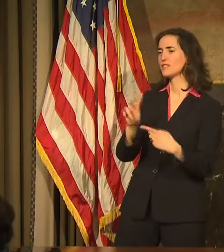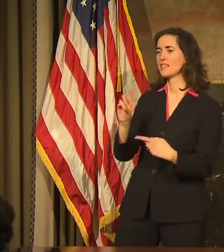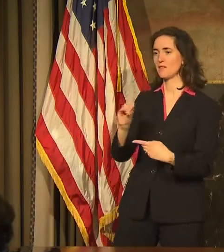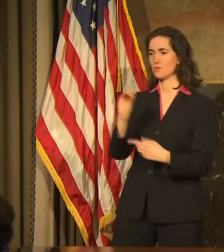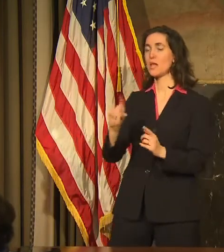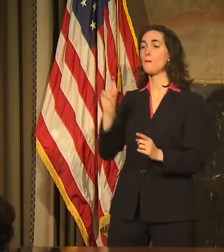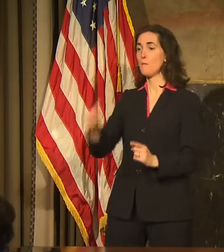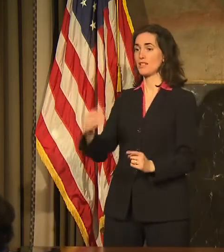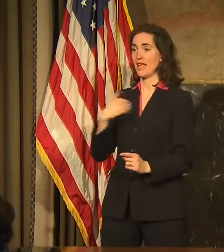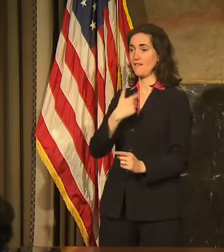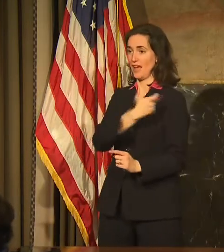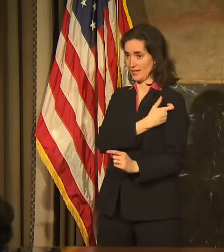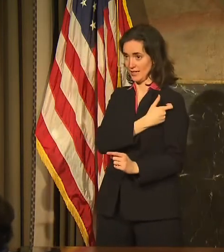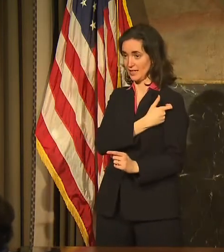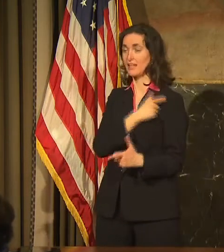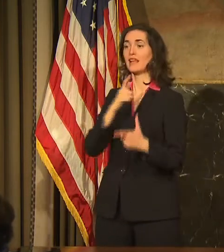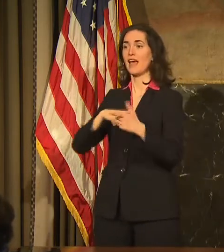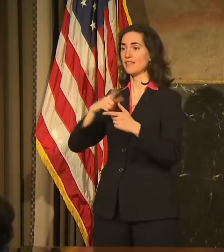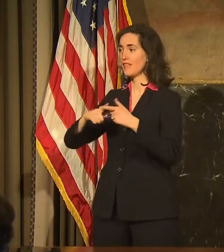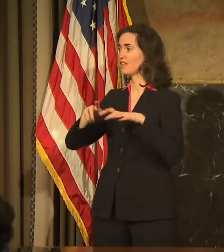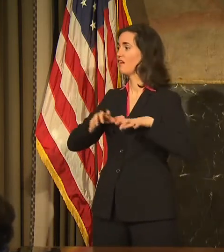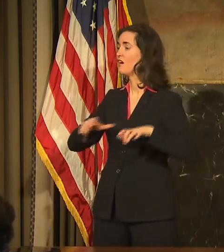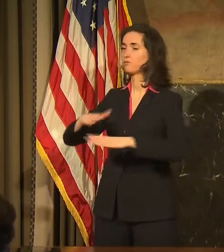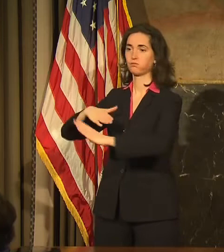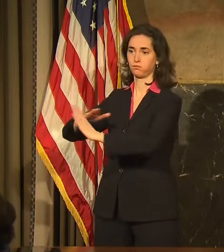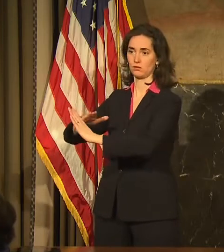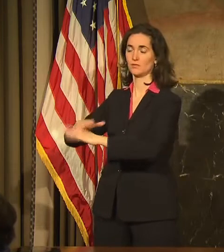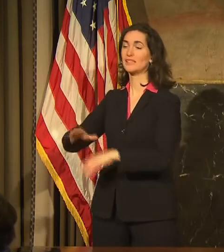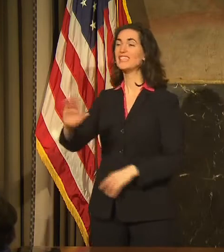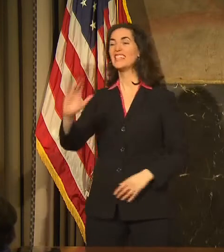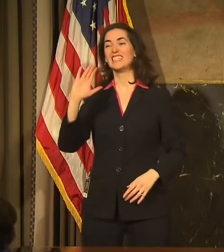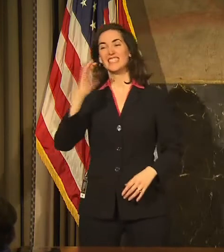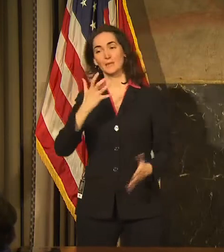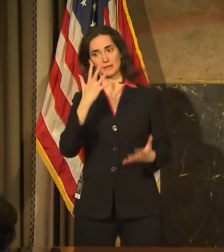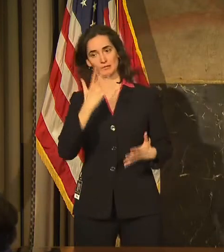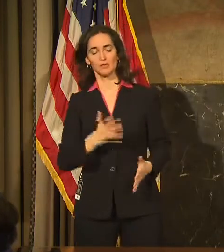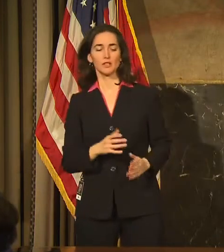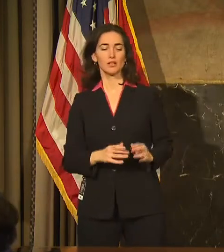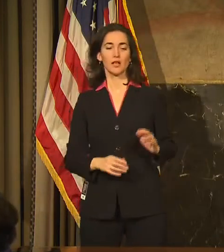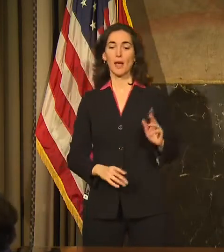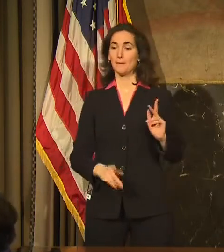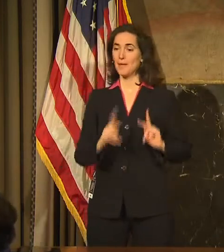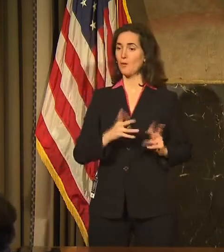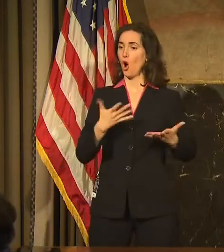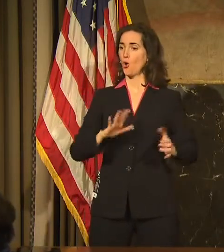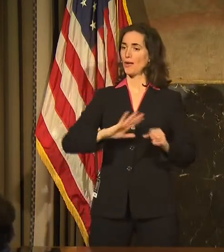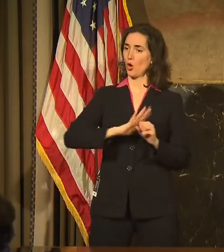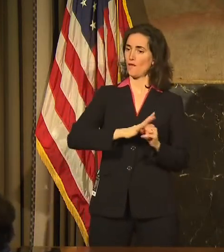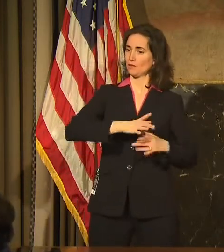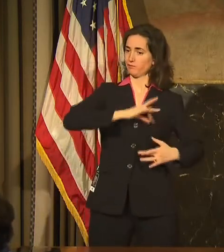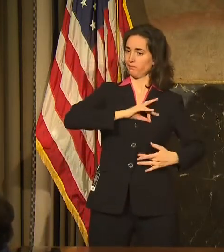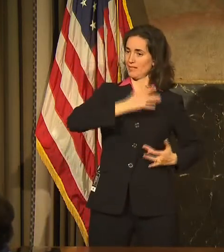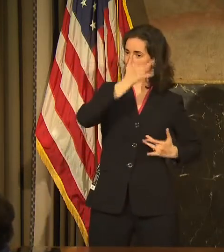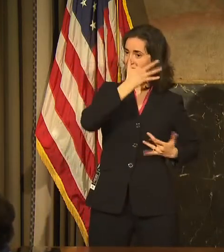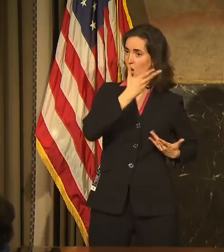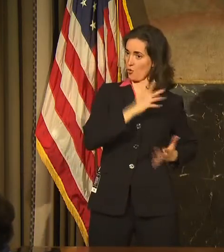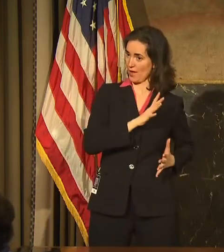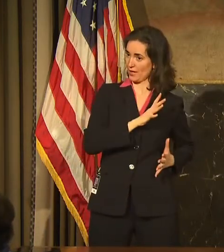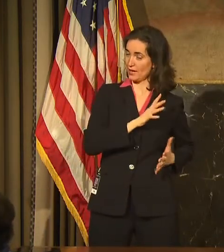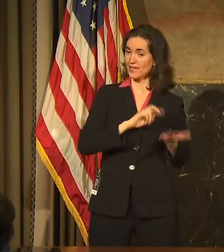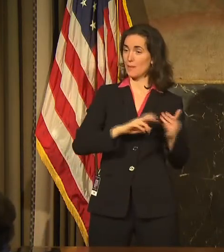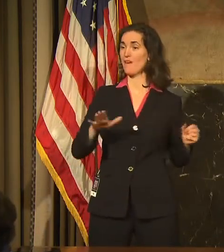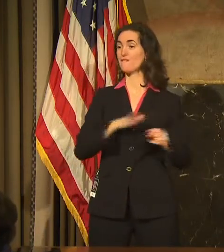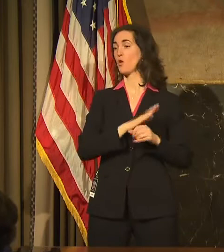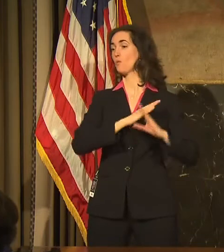Unfortunately, it does not appear that prior infection is definitively protective. And that's why people that had COVID in the